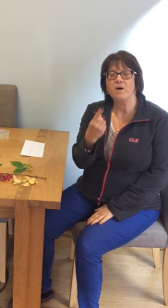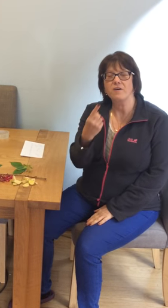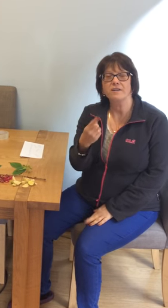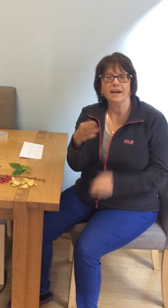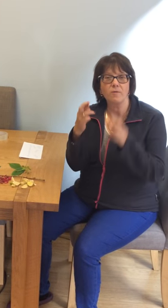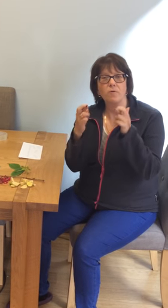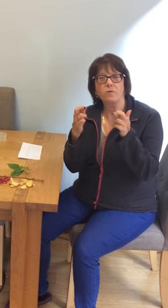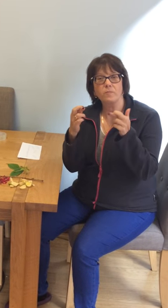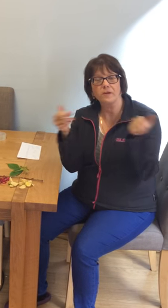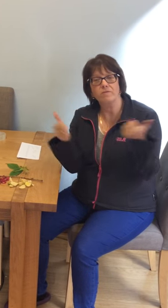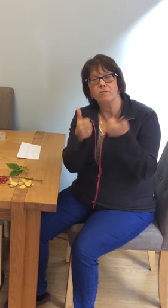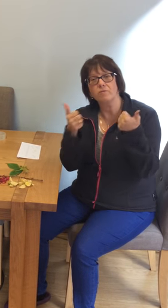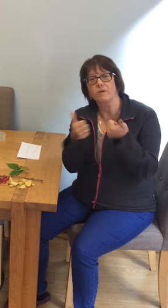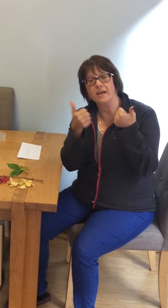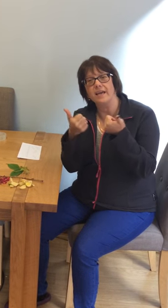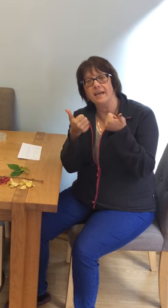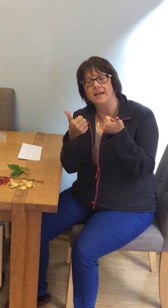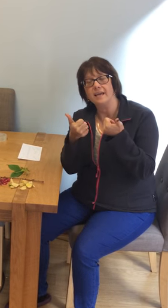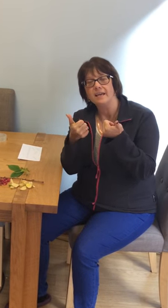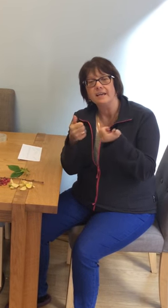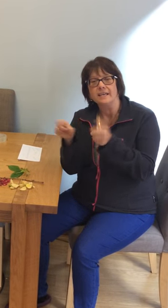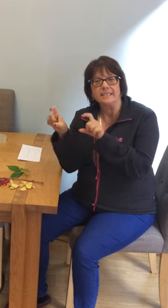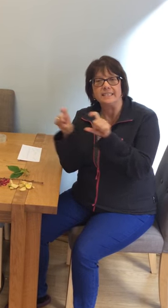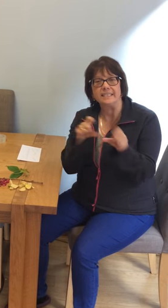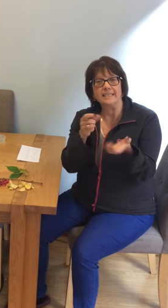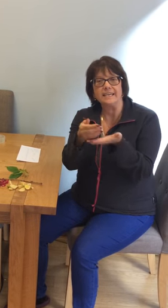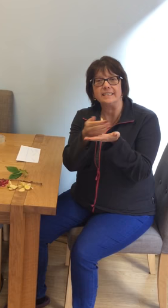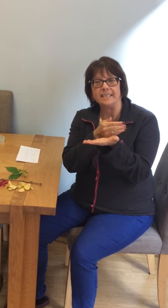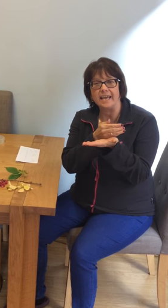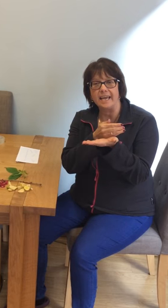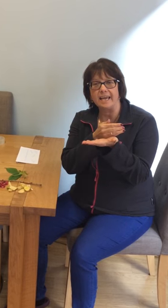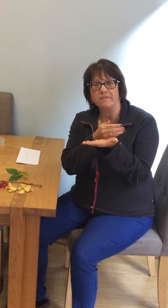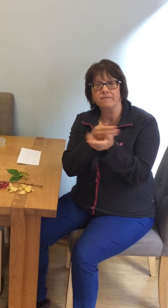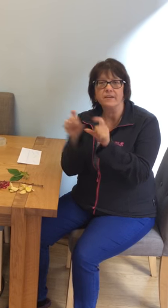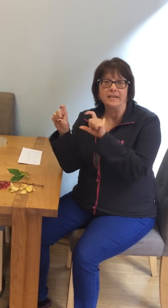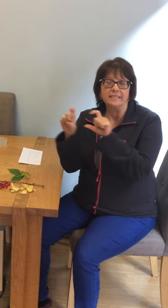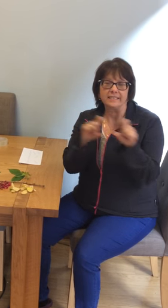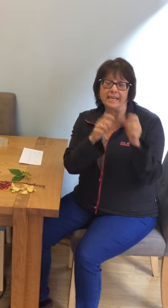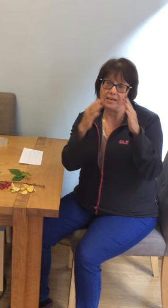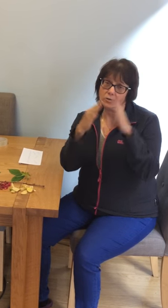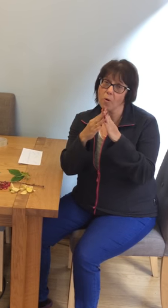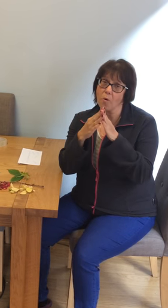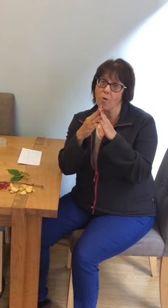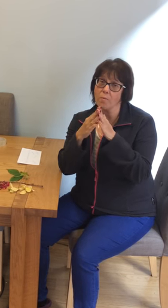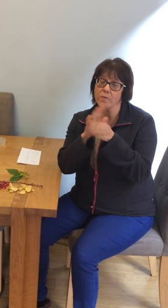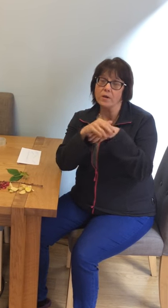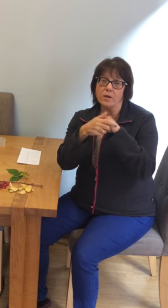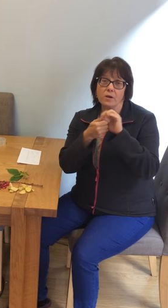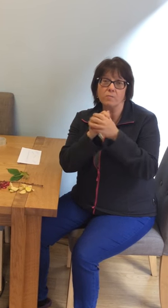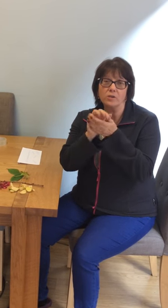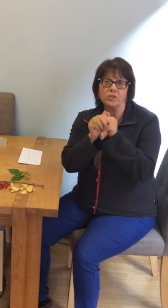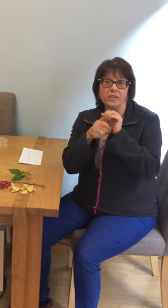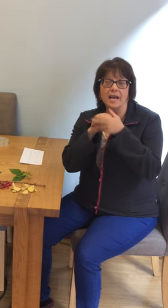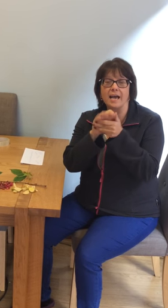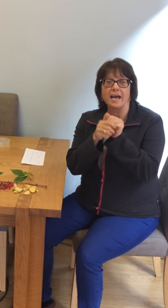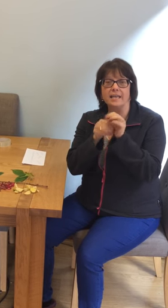everyone. I hope you're all okay. Staying safe, staying at home and washing your